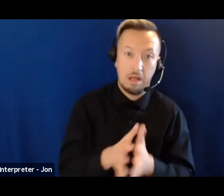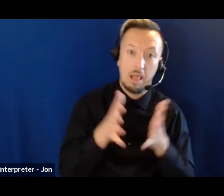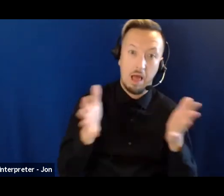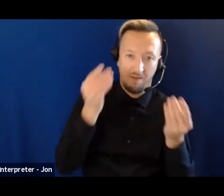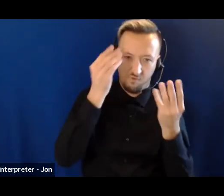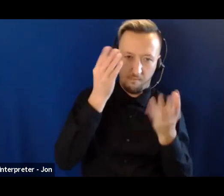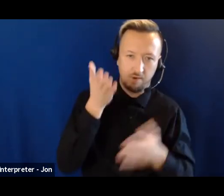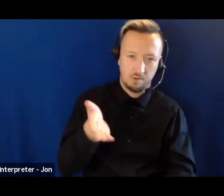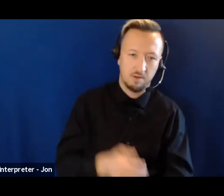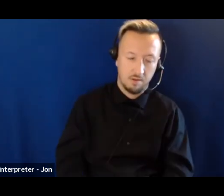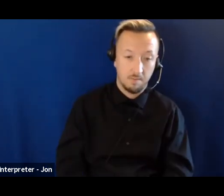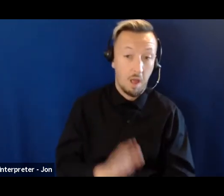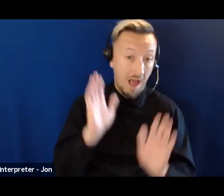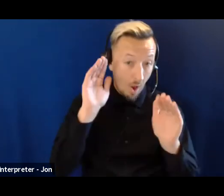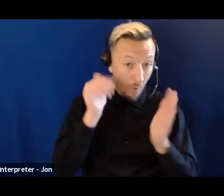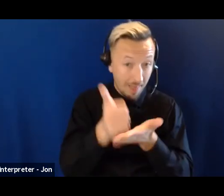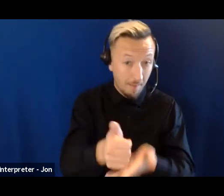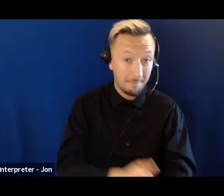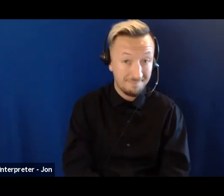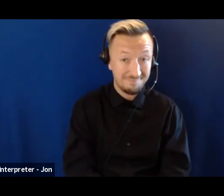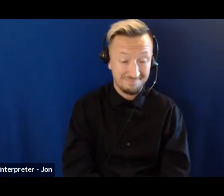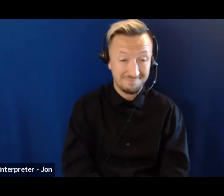Up there. So hopefully that helps.